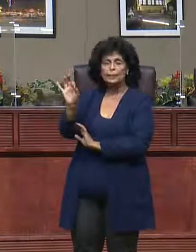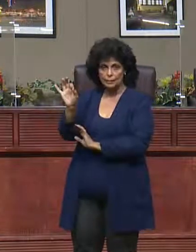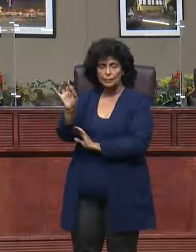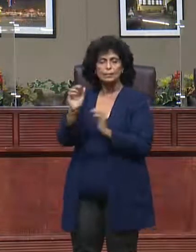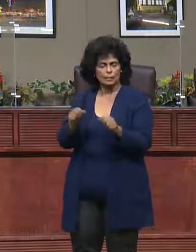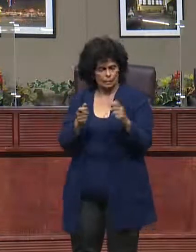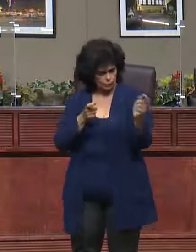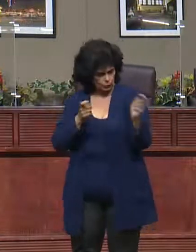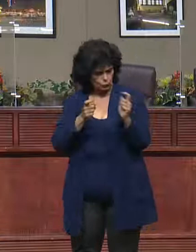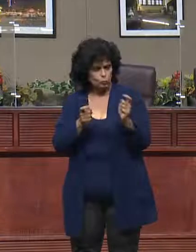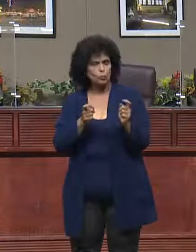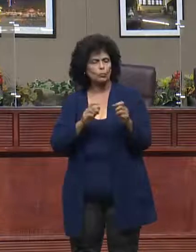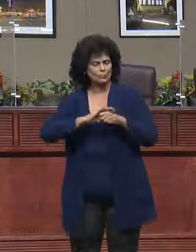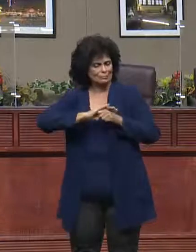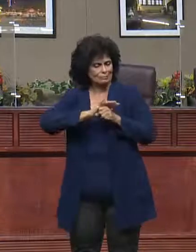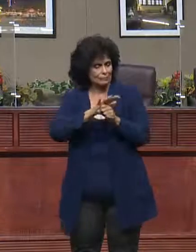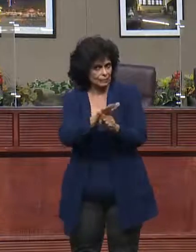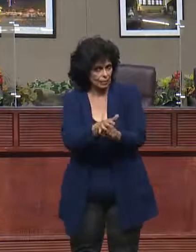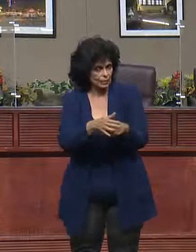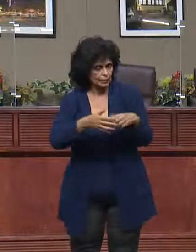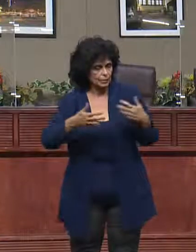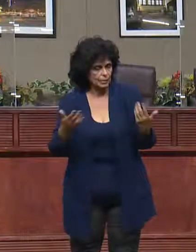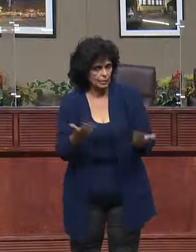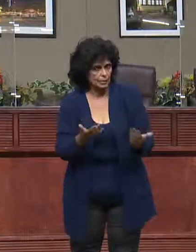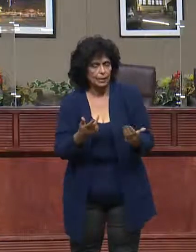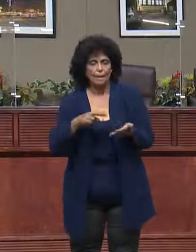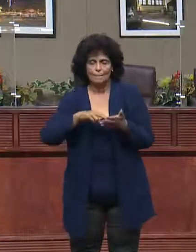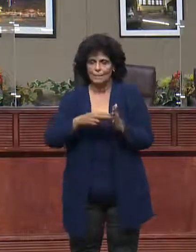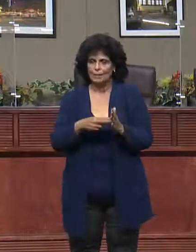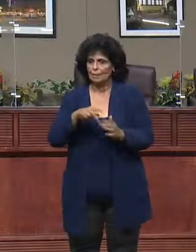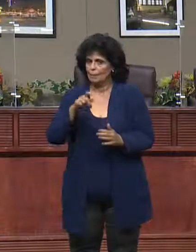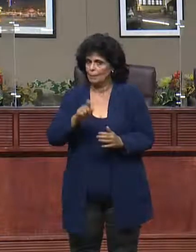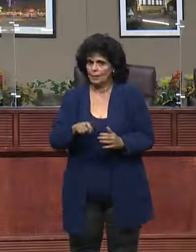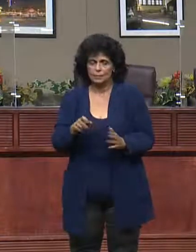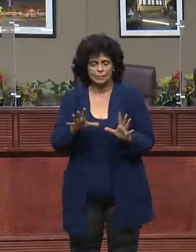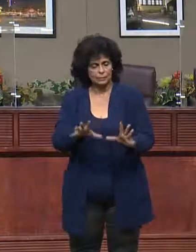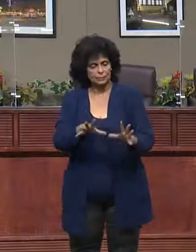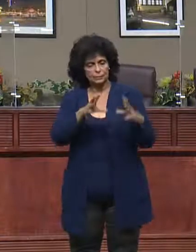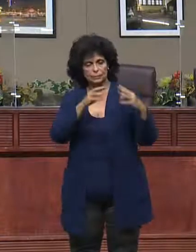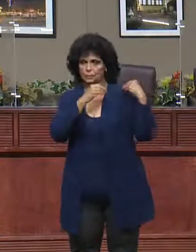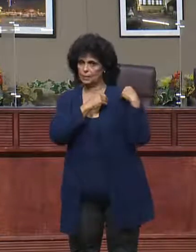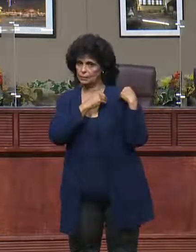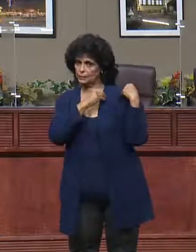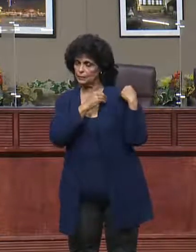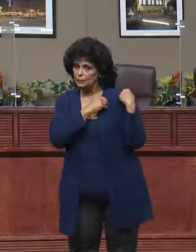community, we've had to have a piece of accountability.